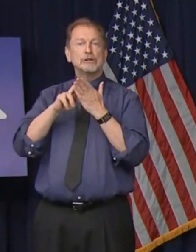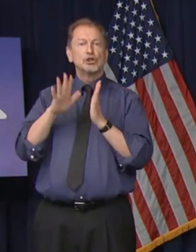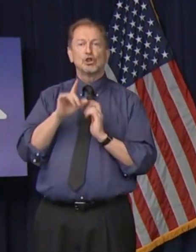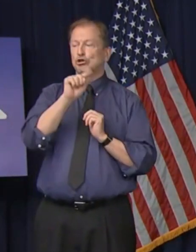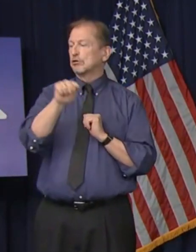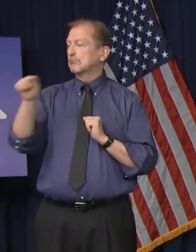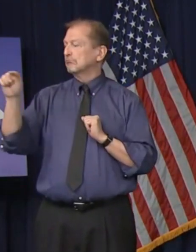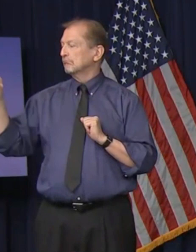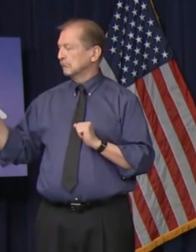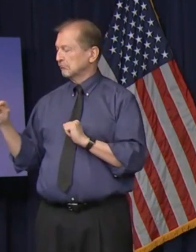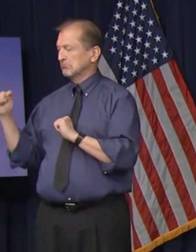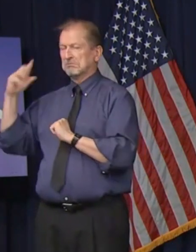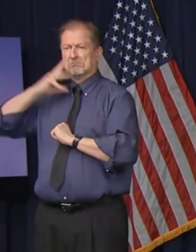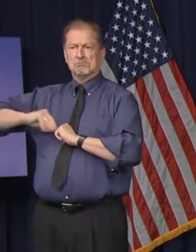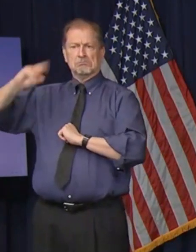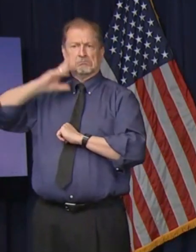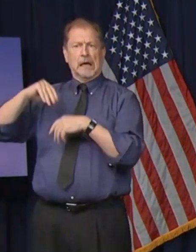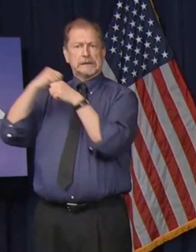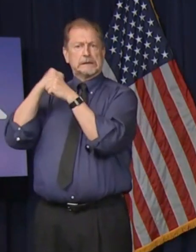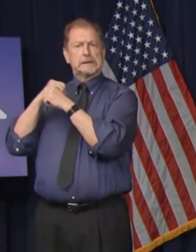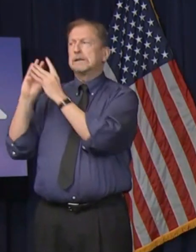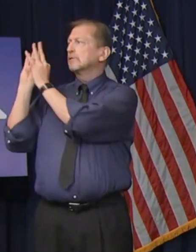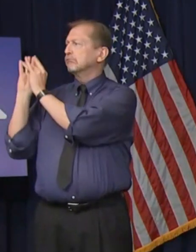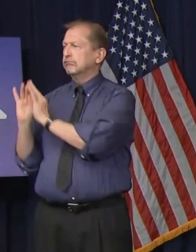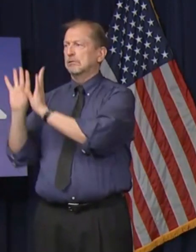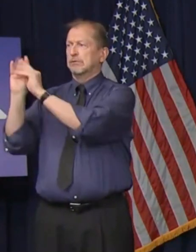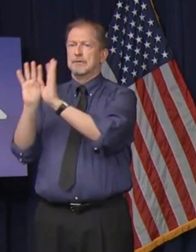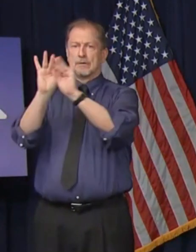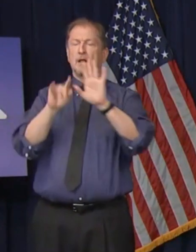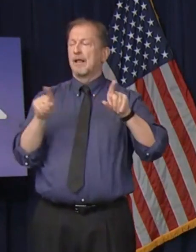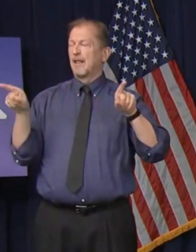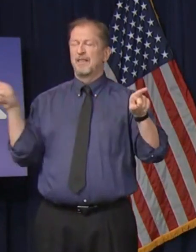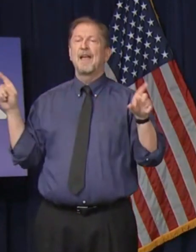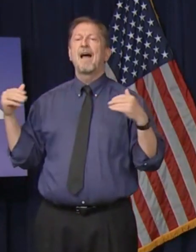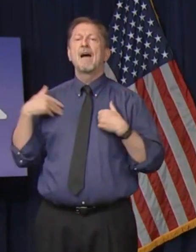folks some of whom have developed models.